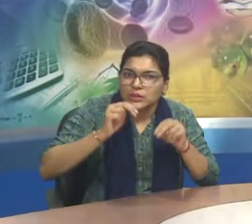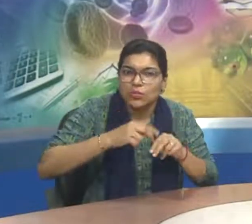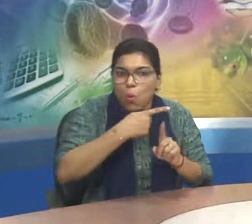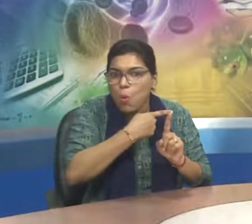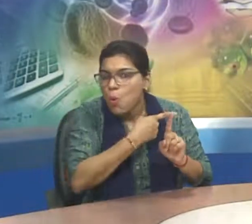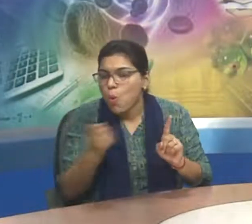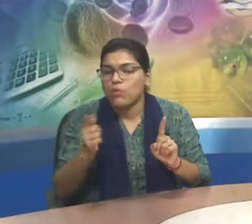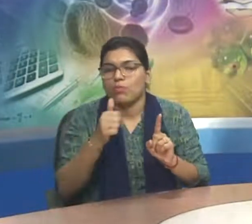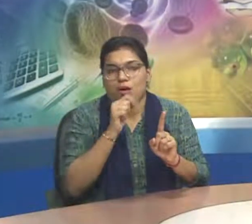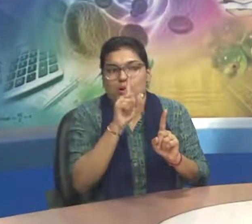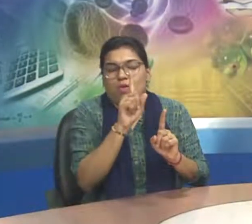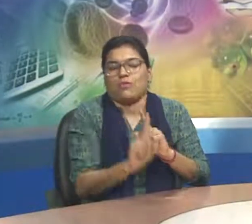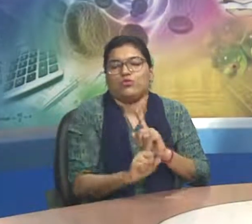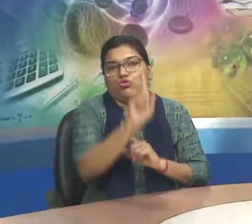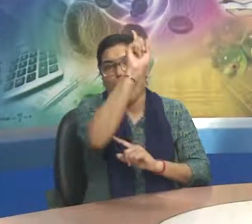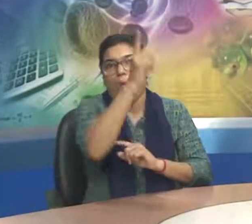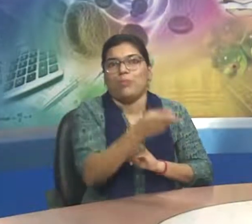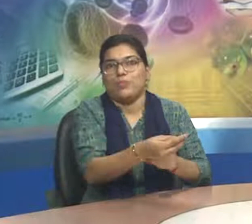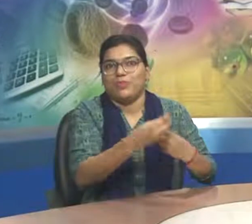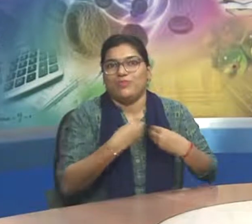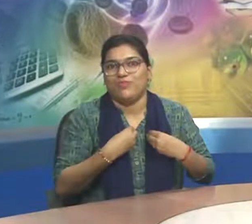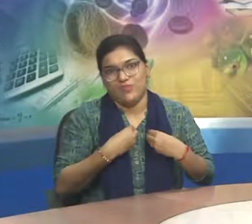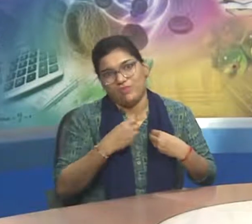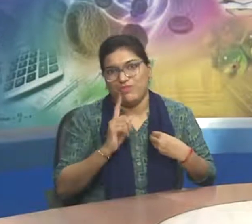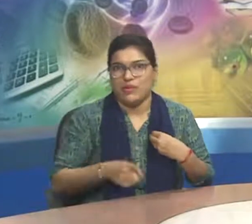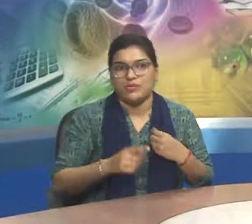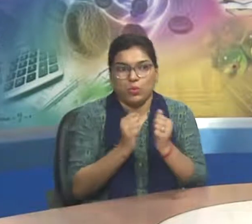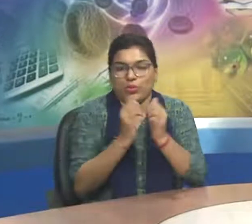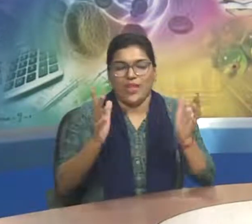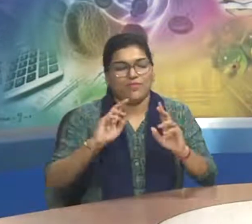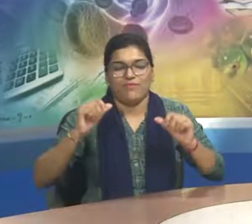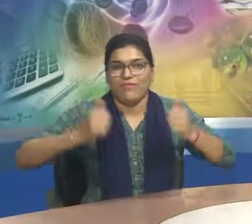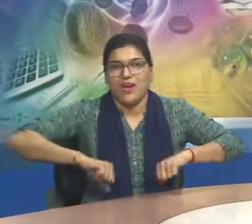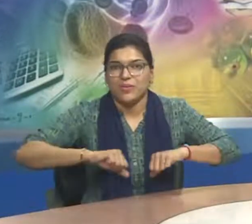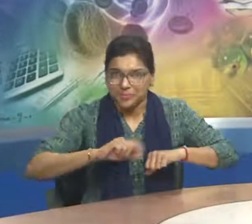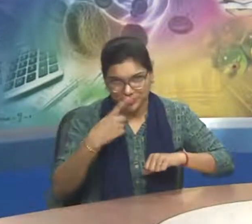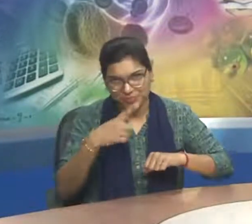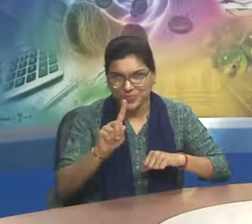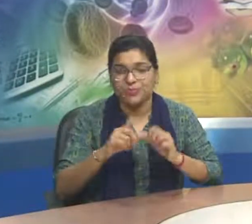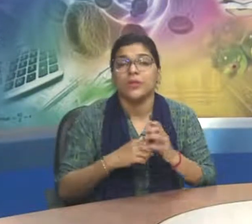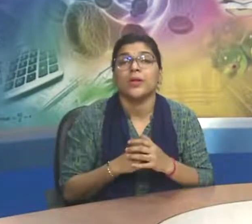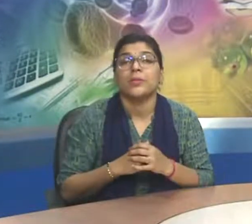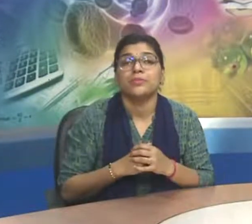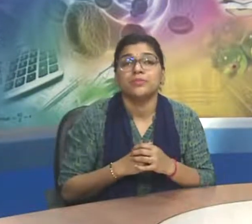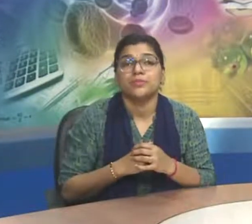our basic needs. And water is very important among all these needs.